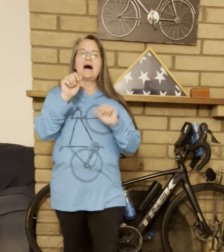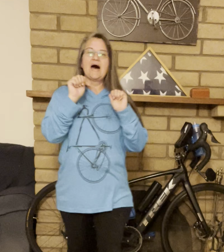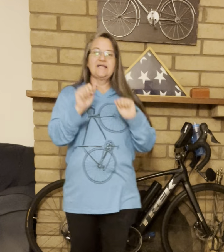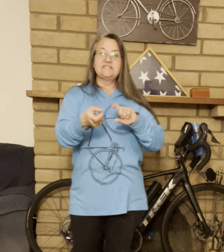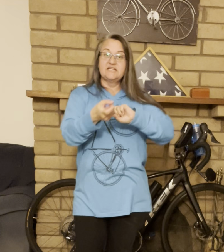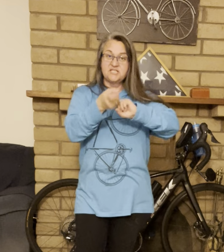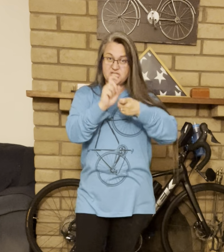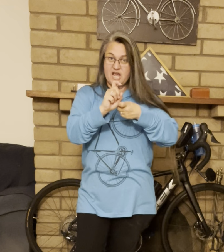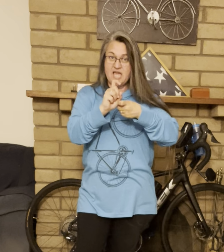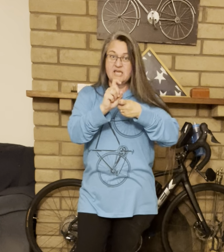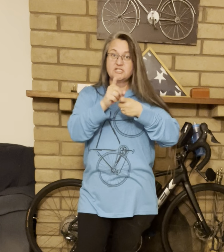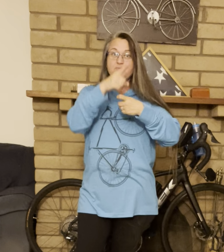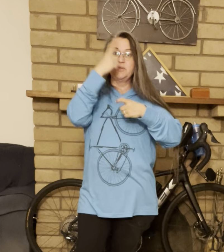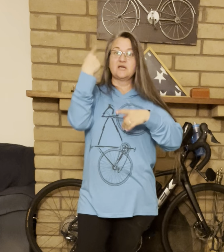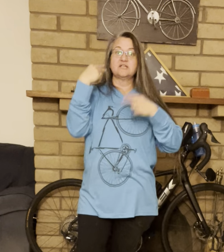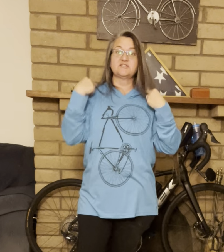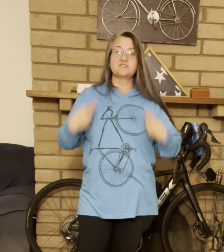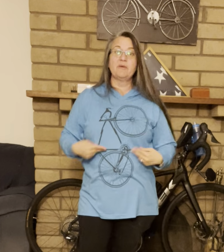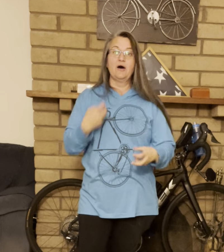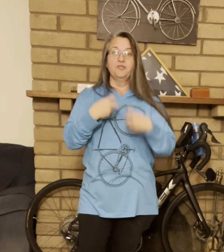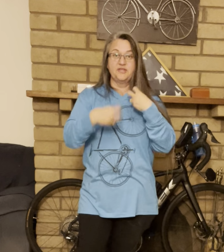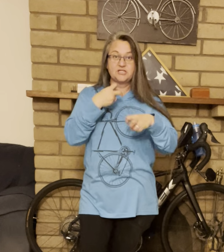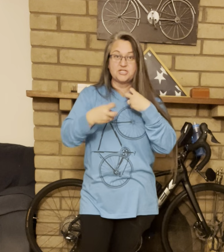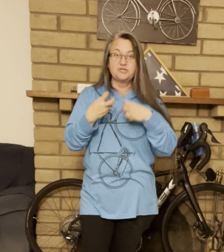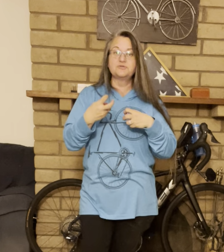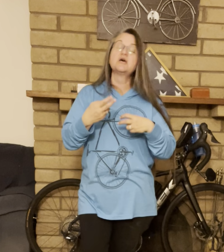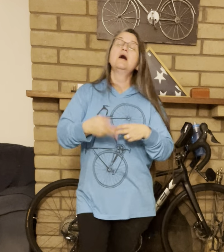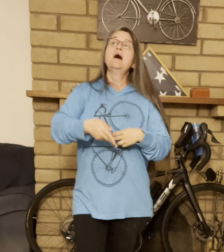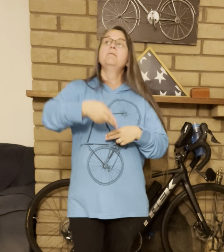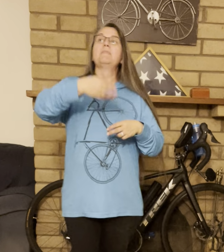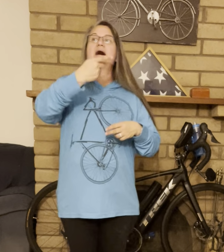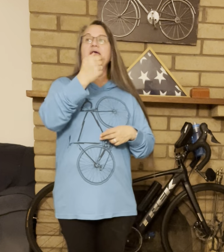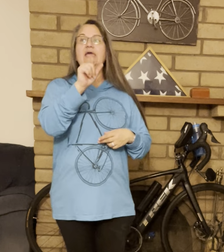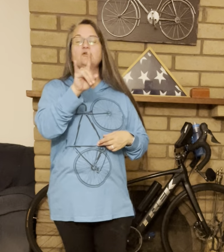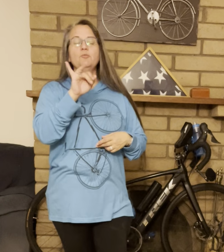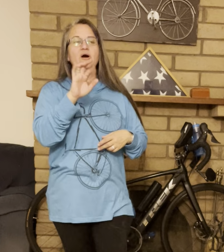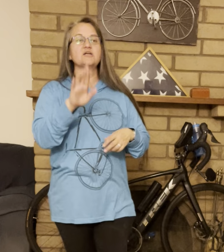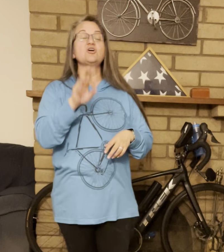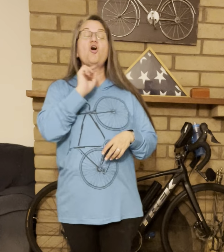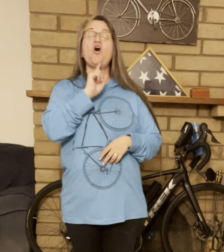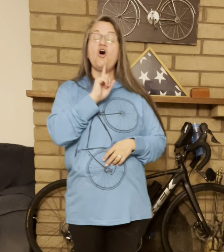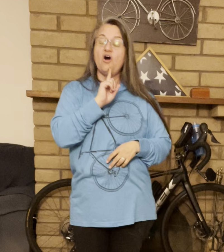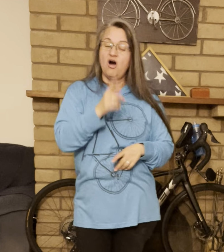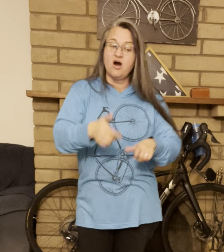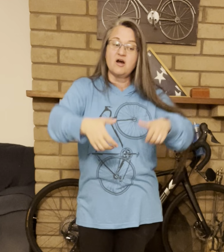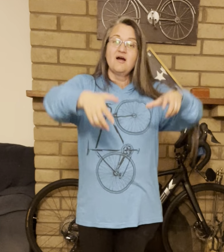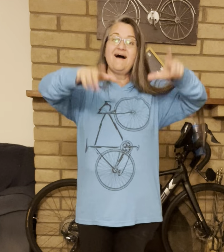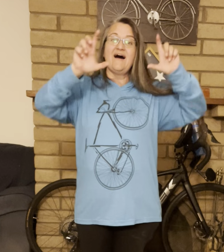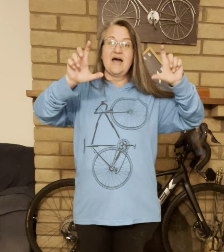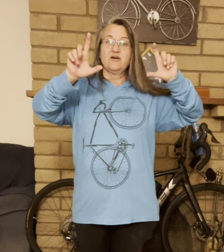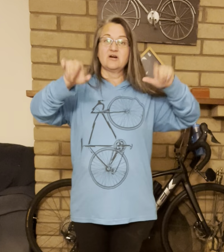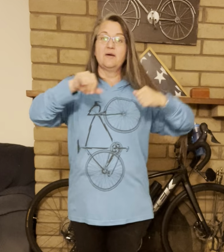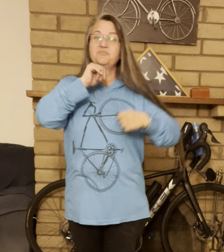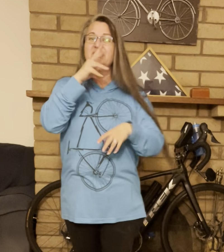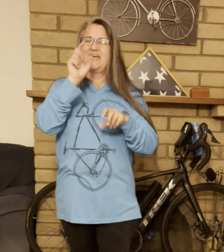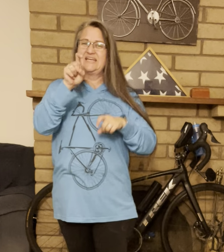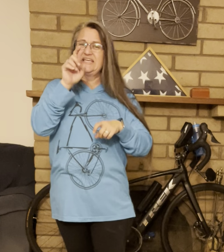I did change because of some health issues. My handlebars are higher up than they need